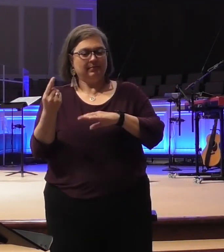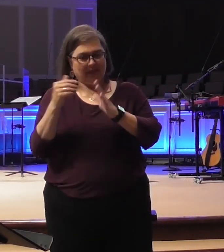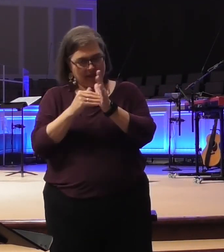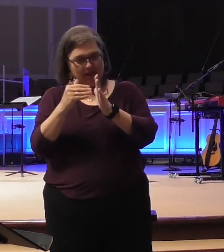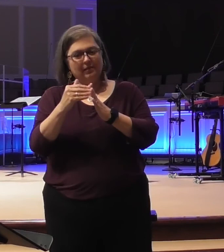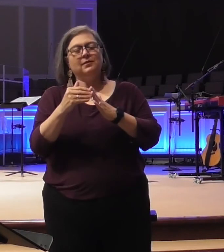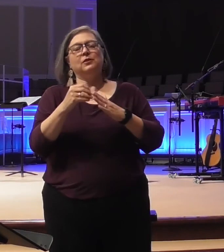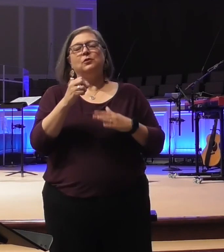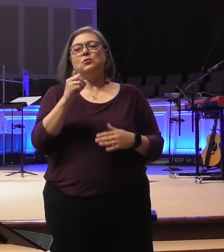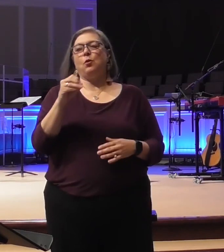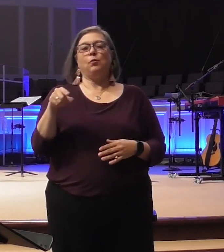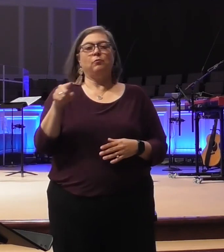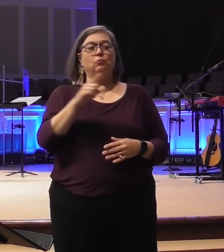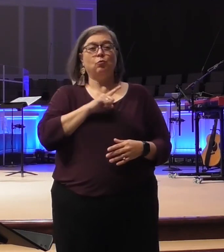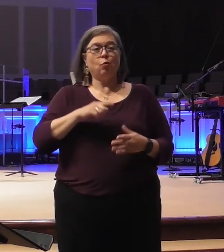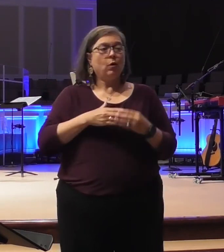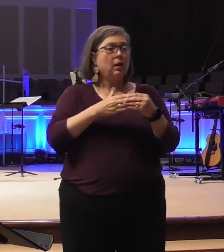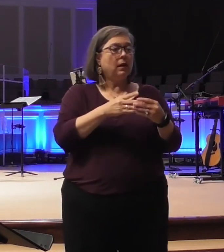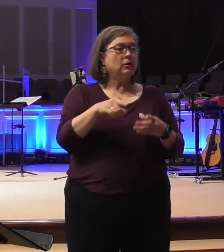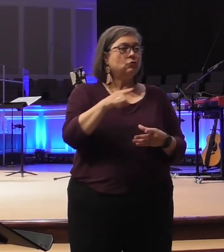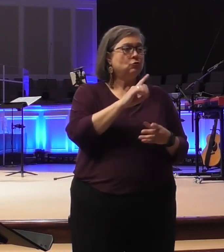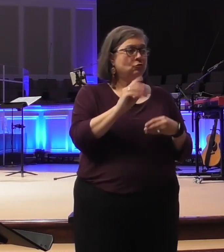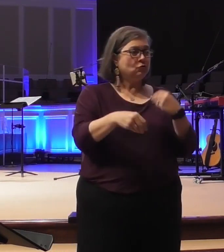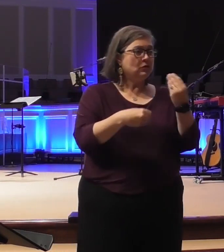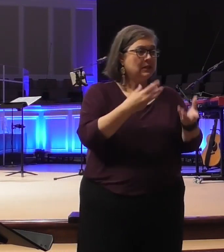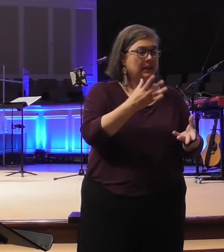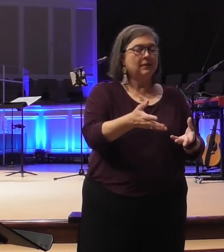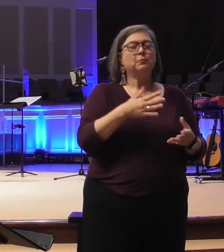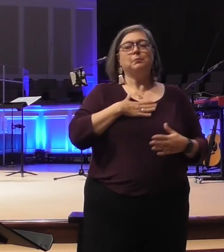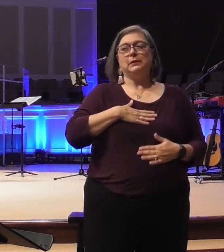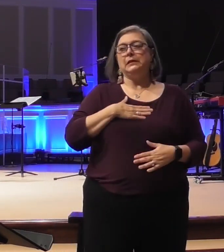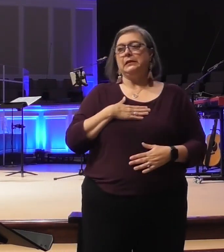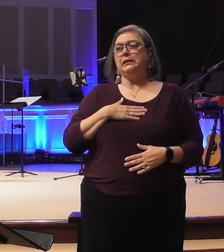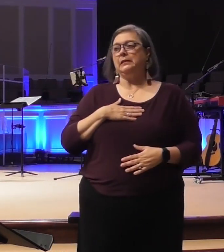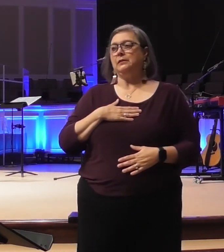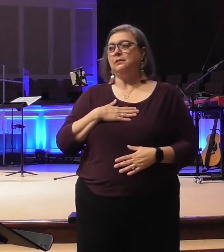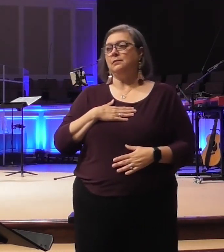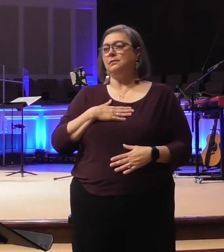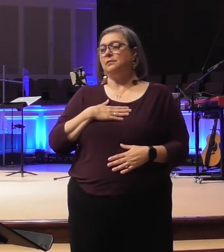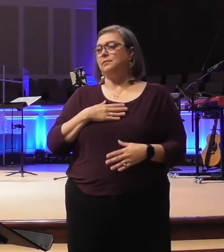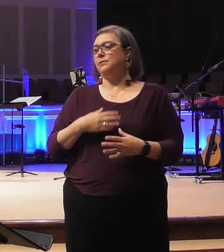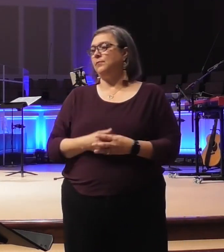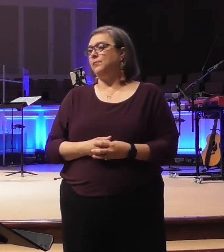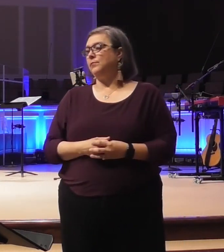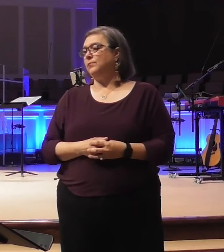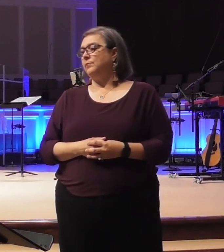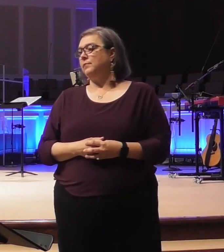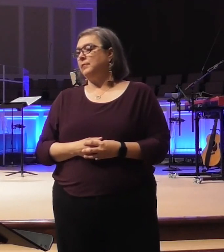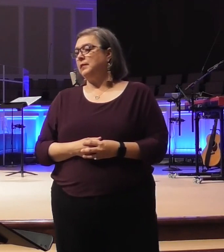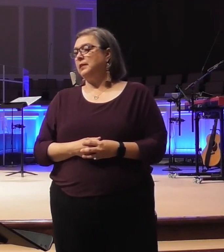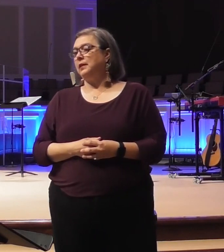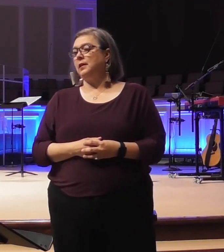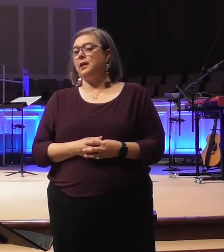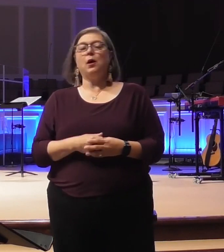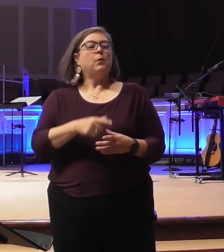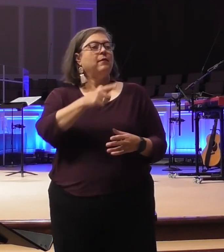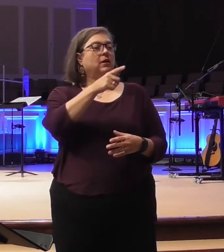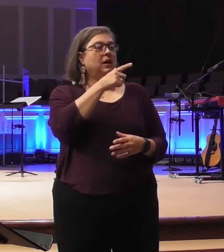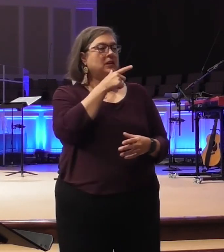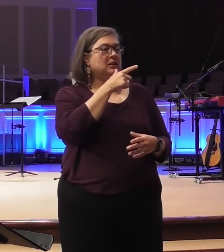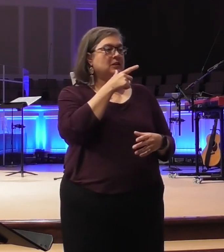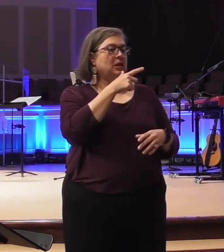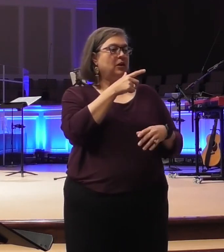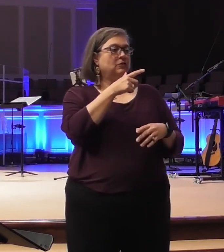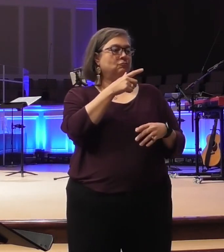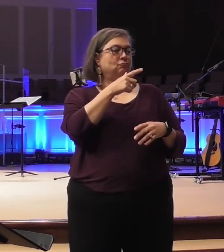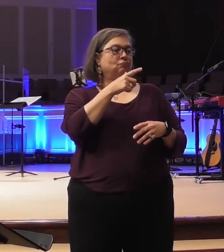do. Next Sunday, we will have a lunch to go, which will benefit the student ministry, and you can sign up